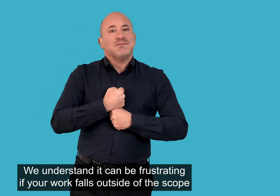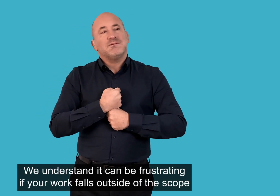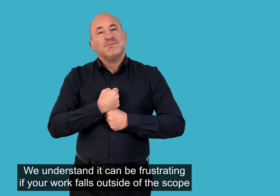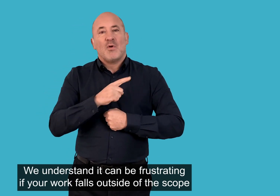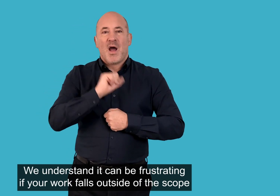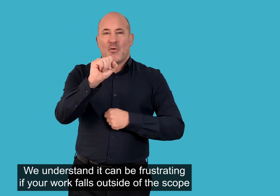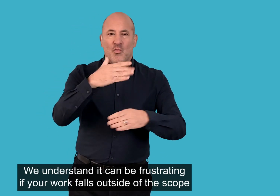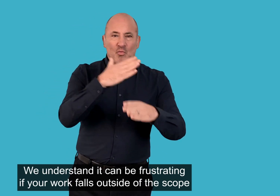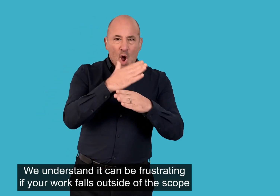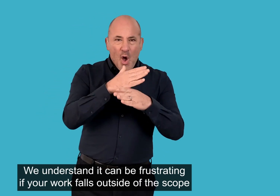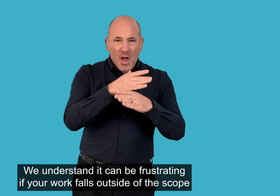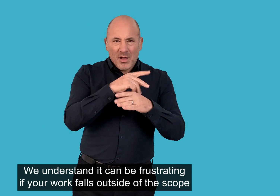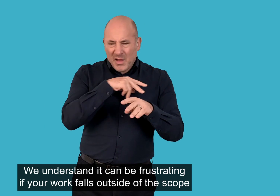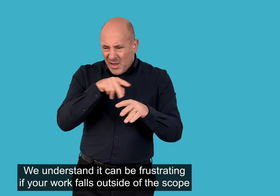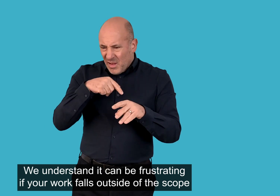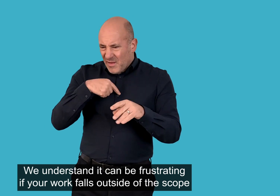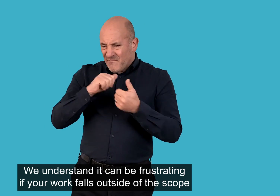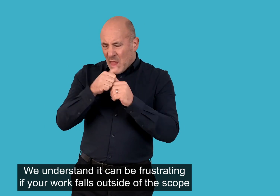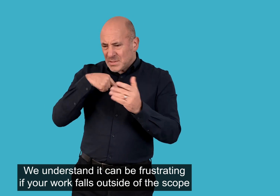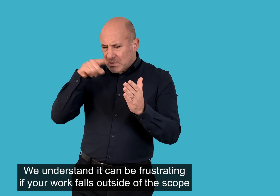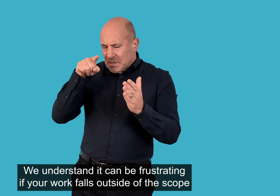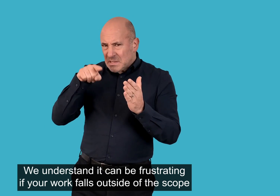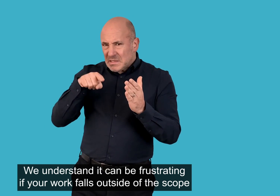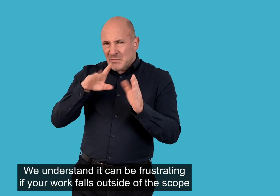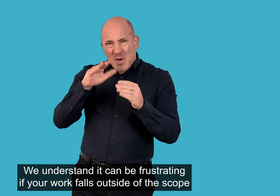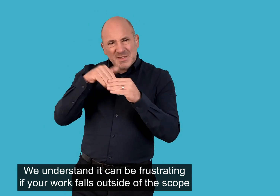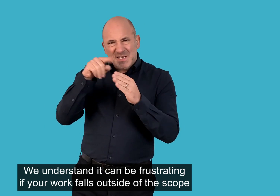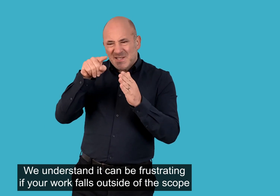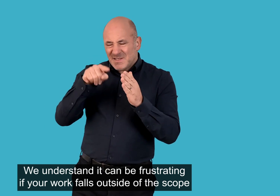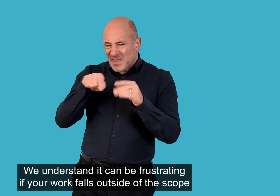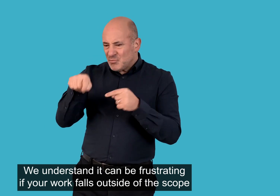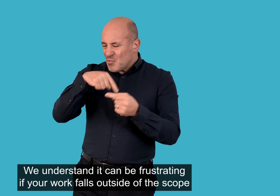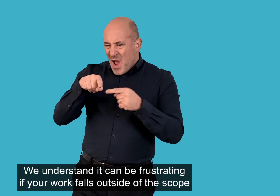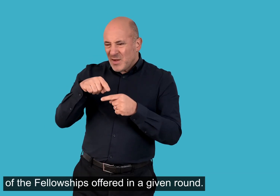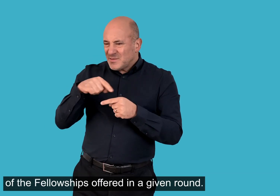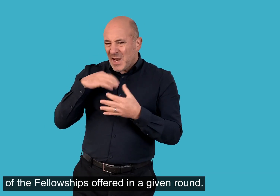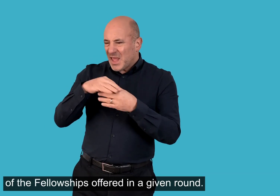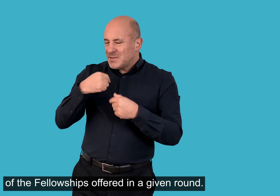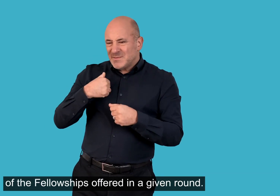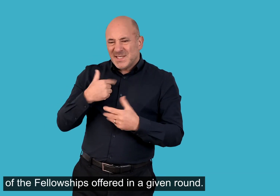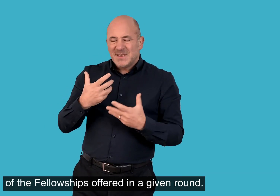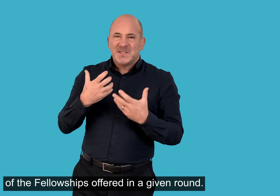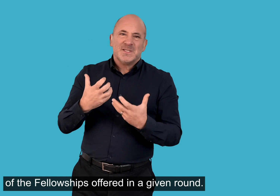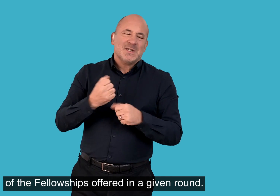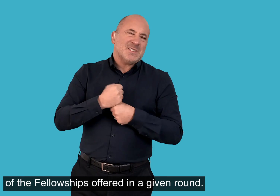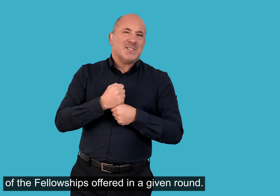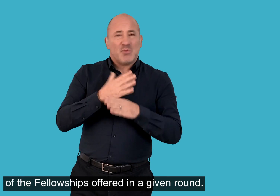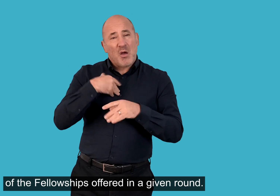can be frustrating if your work falls outside of the scope of the fellowship offered in a